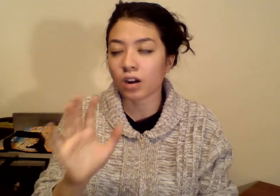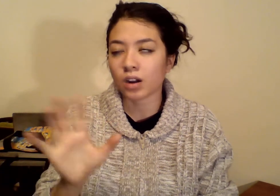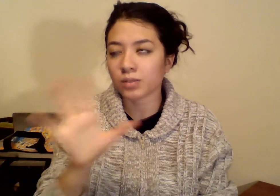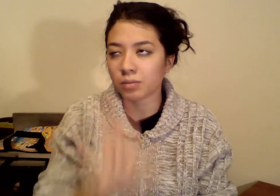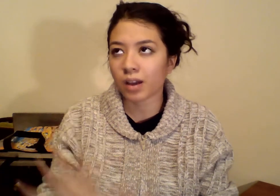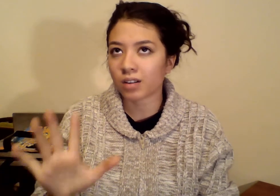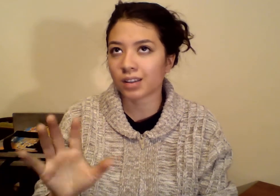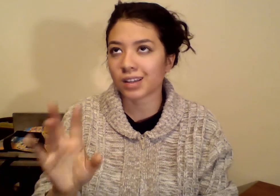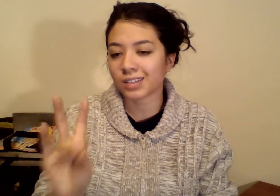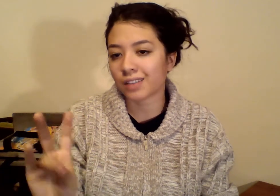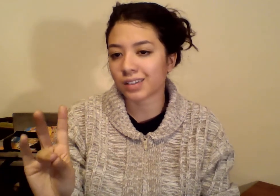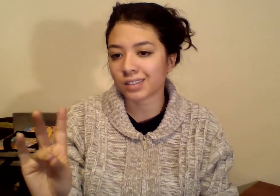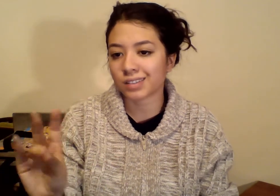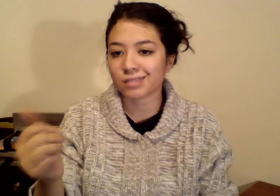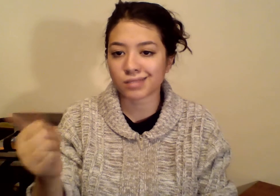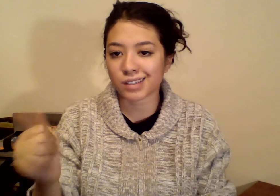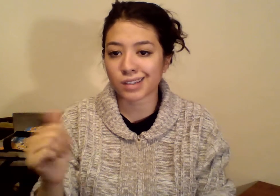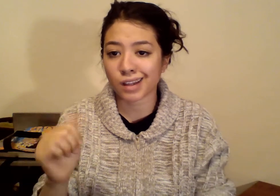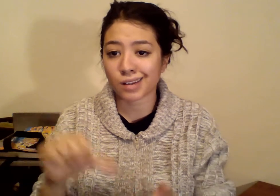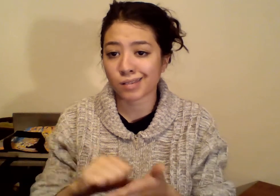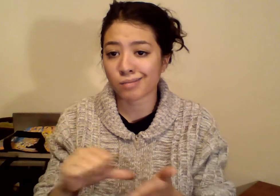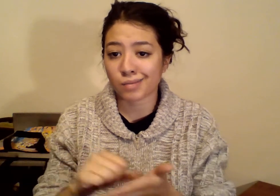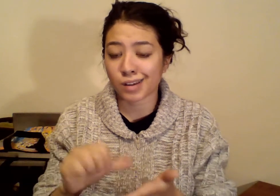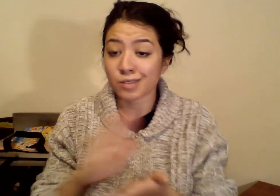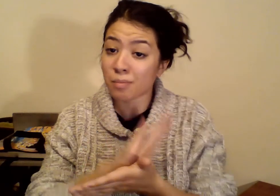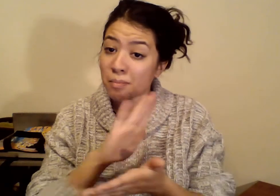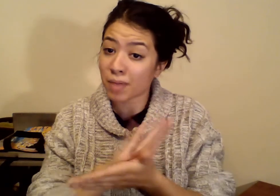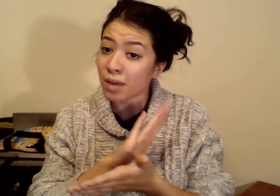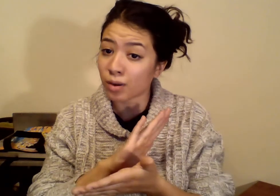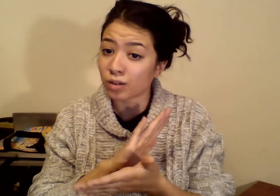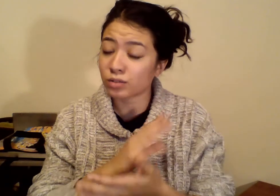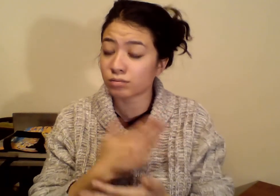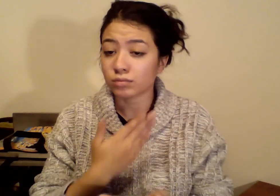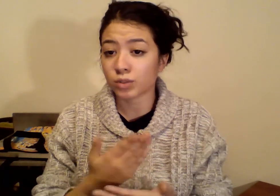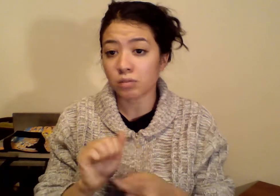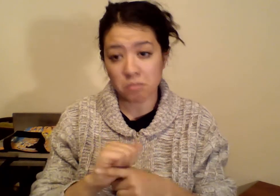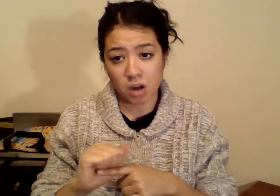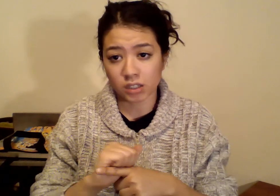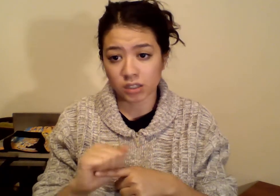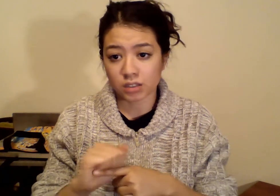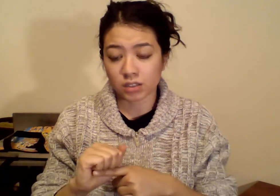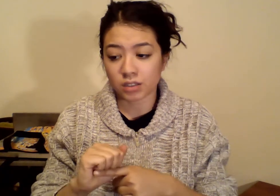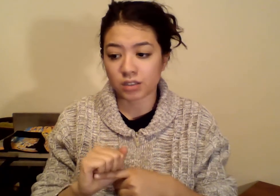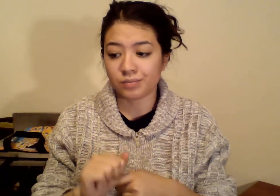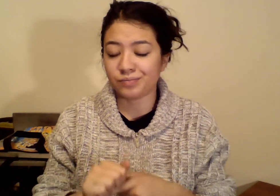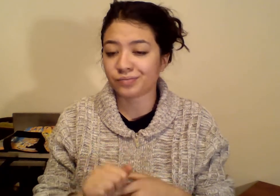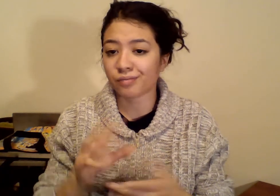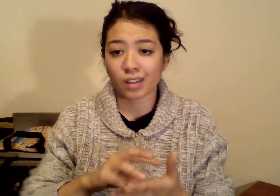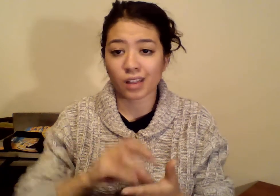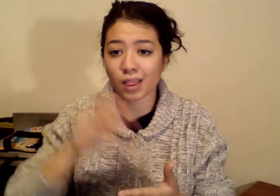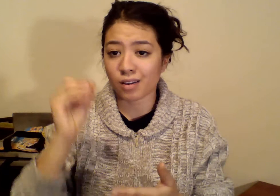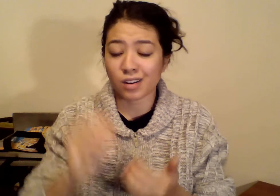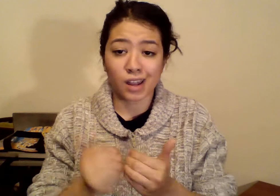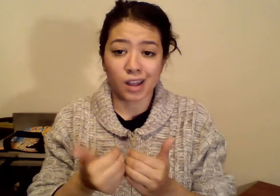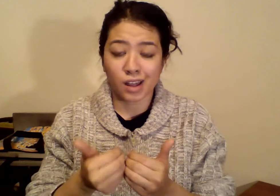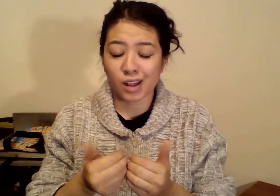more in depth about the theory, Erikson's theory. They learned how psychologists write, how psychologists think.